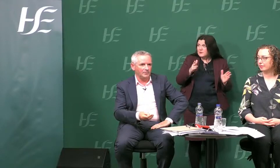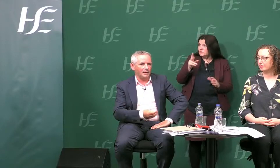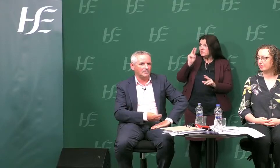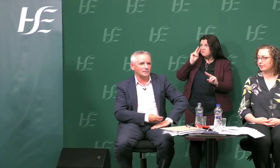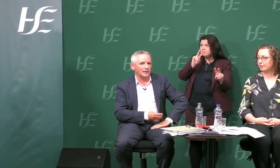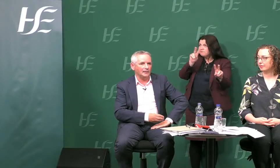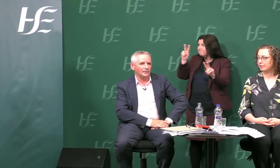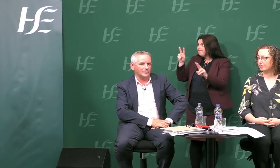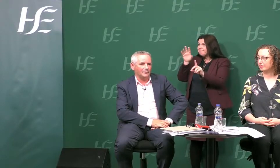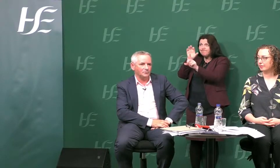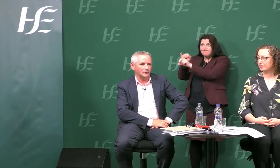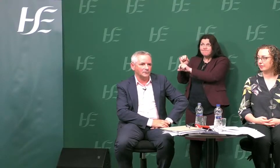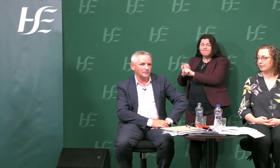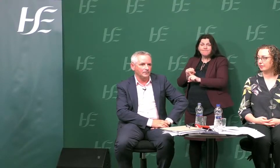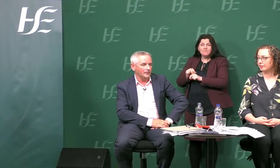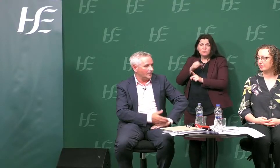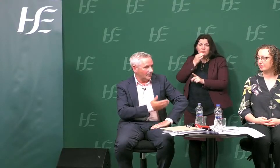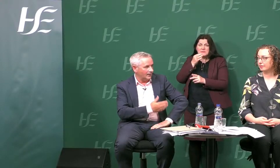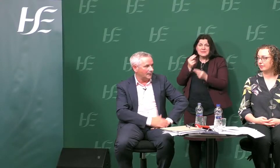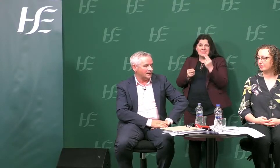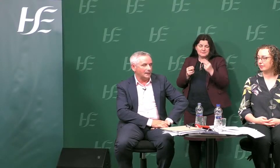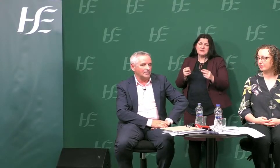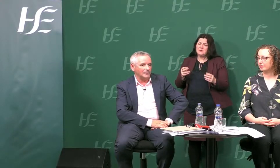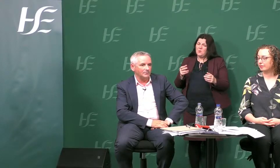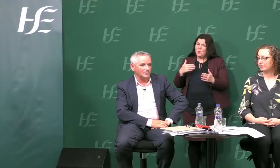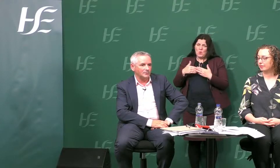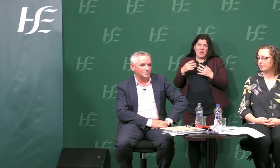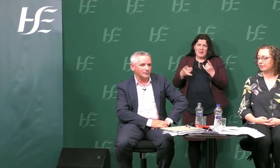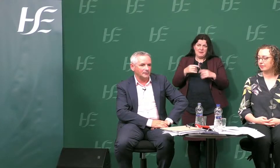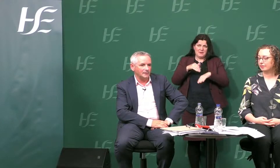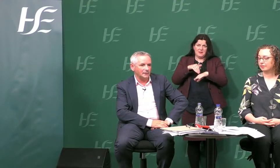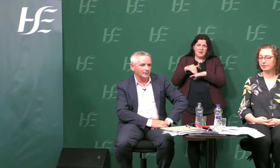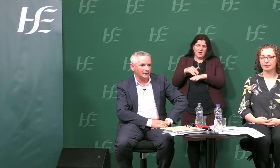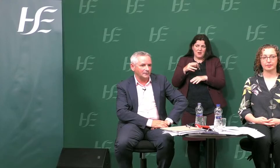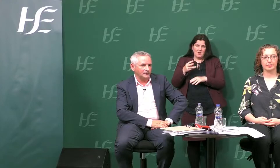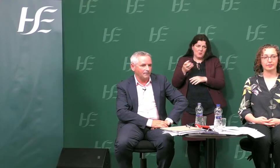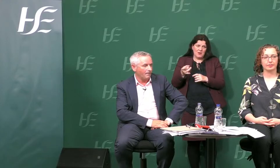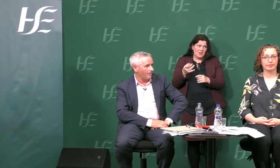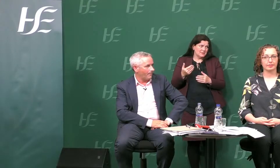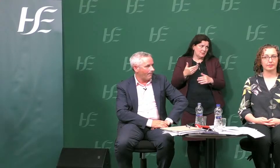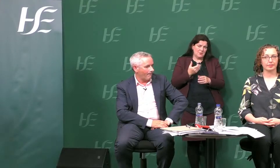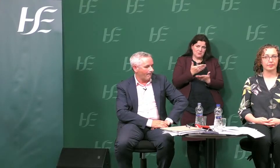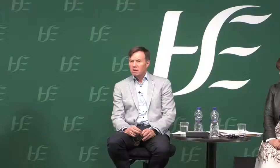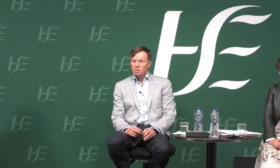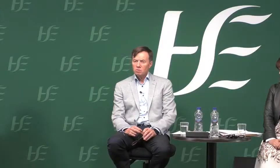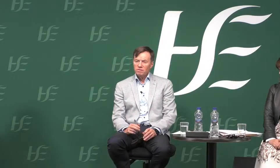of what impacts that they have to work through. And I ask Liam to give some further detail on that too.